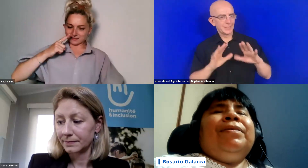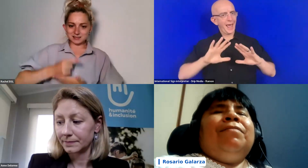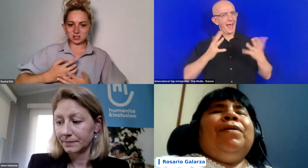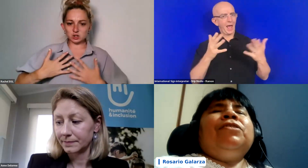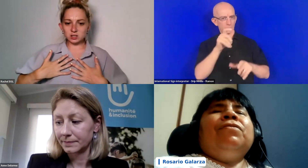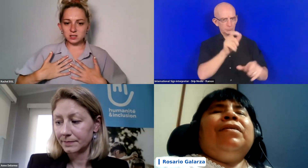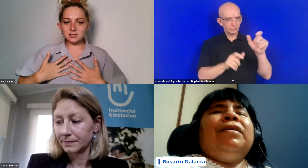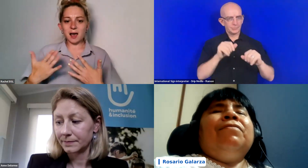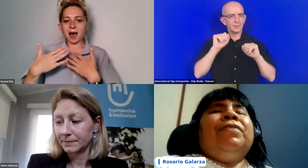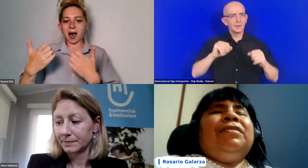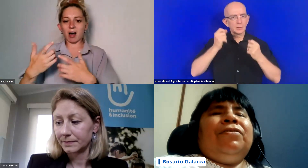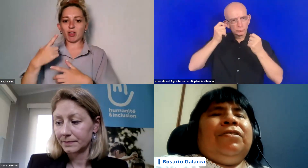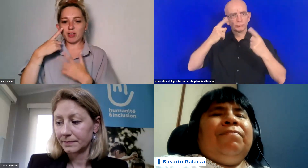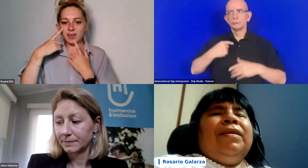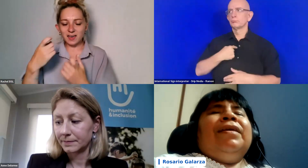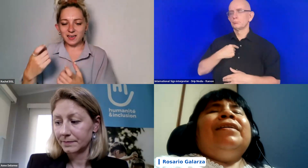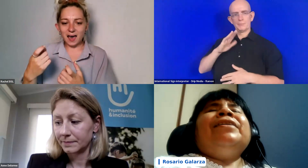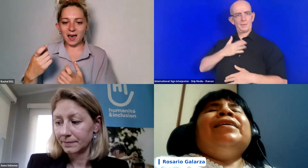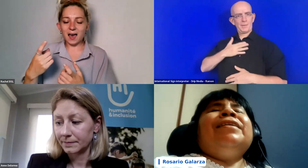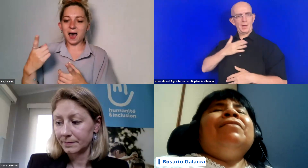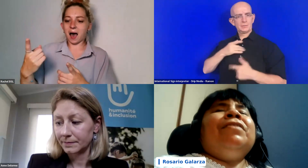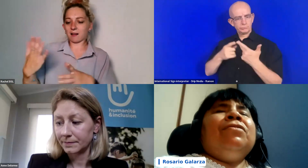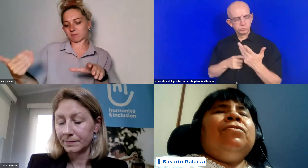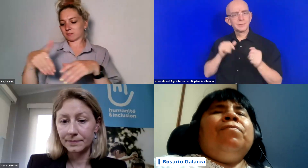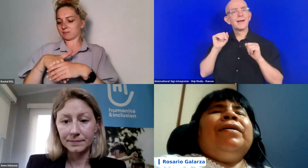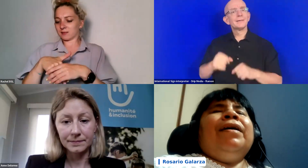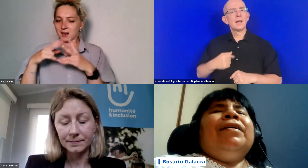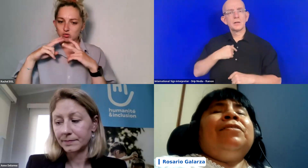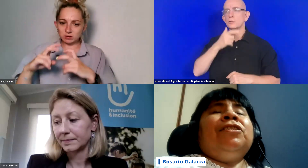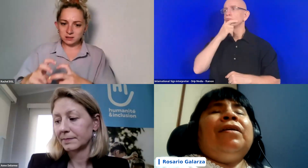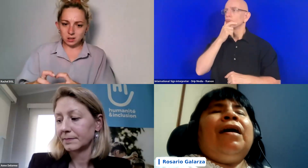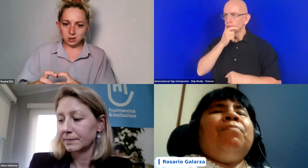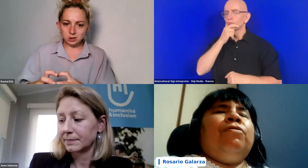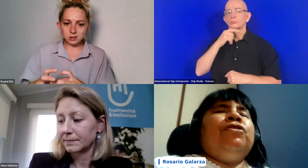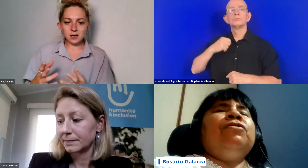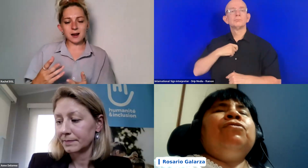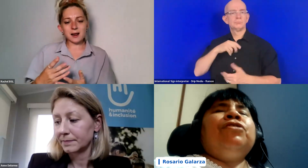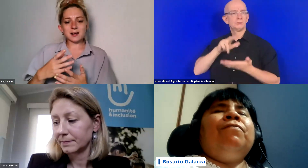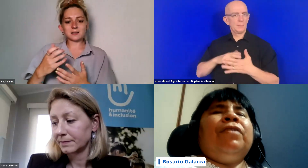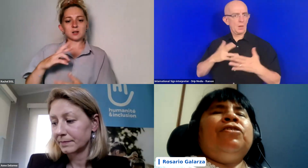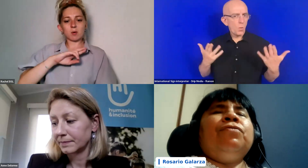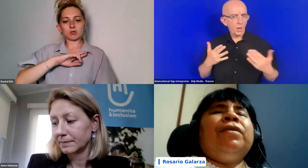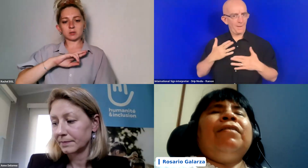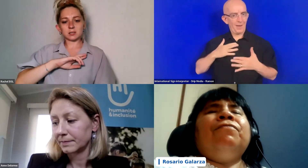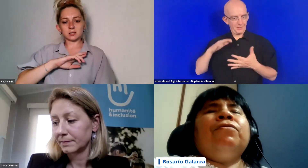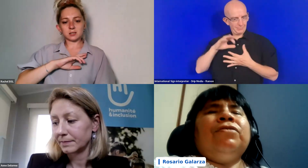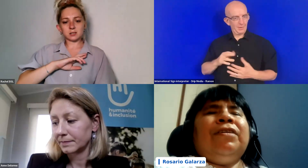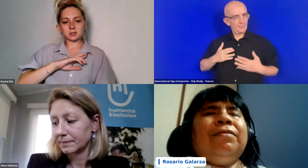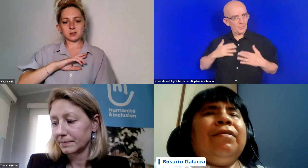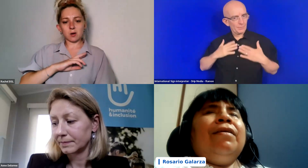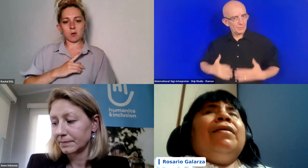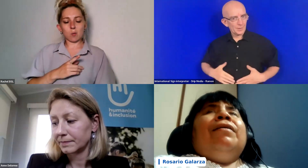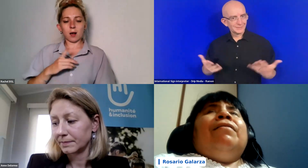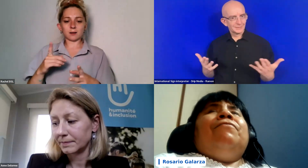and participation in research. Here are some key reasons why an intersectional approach is crucial for ensuring informed